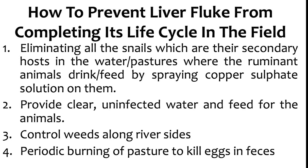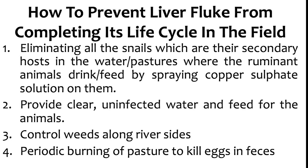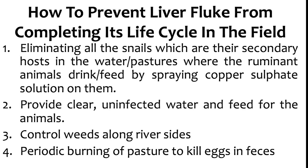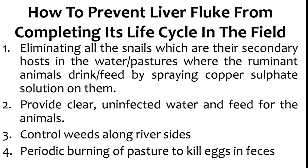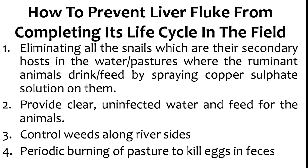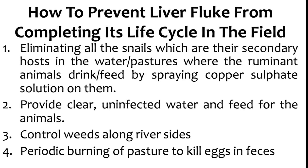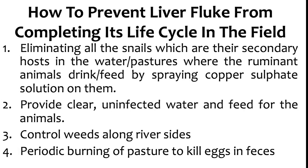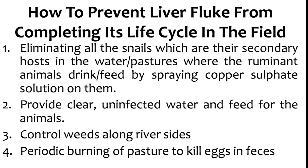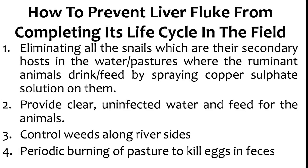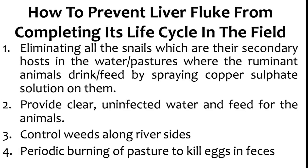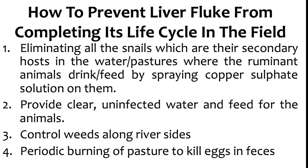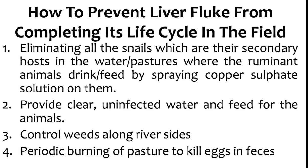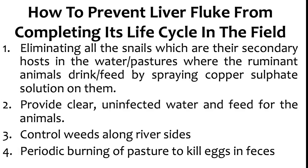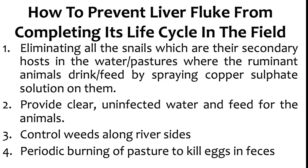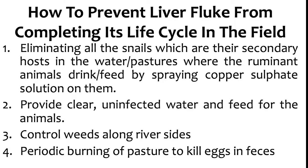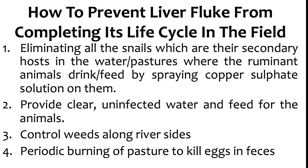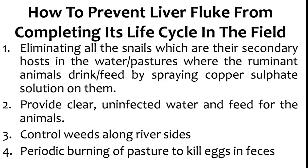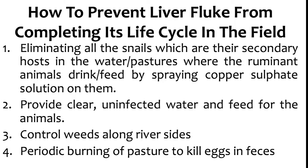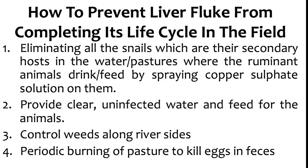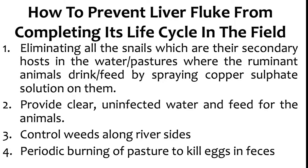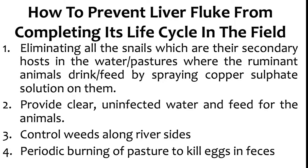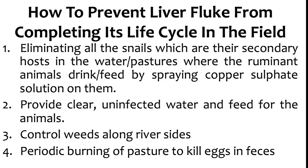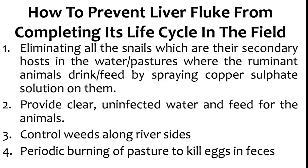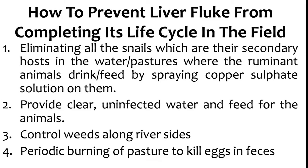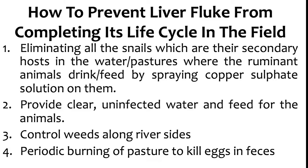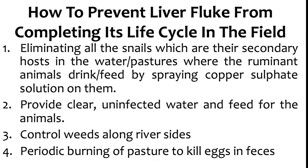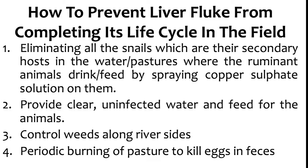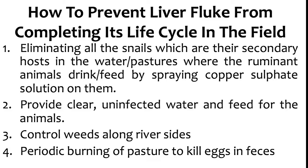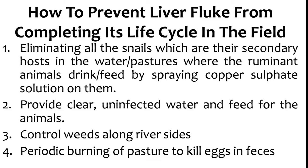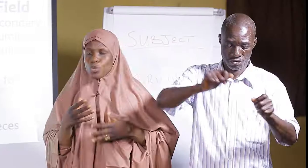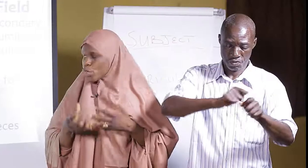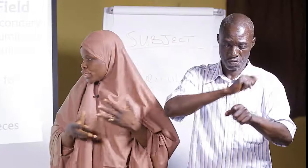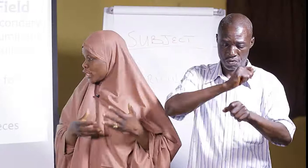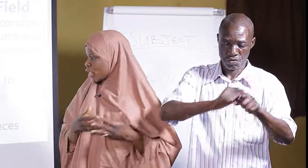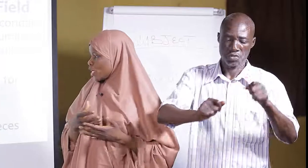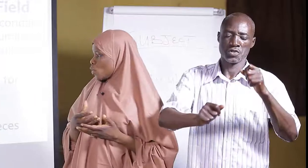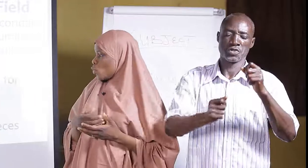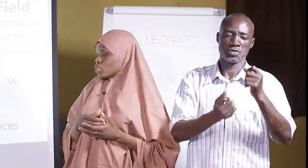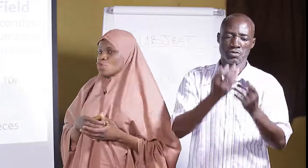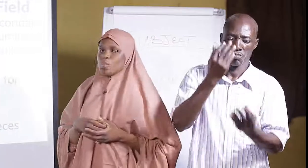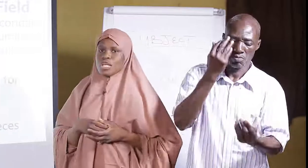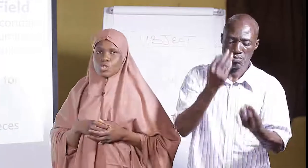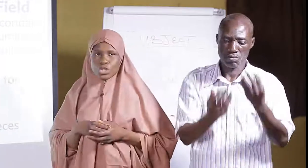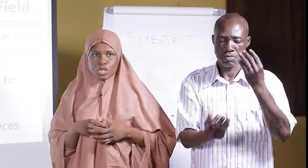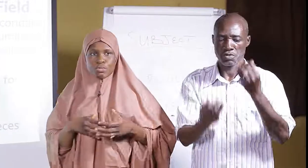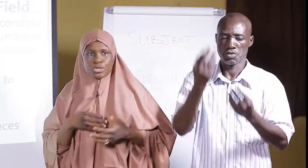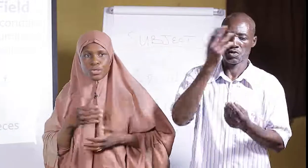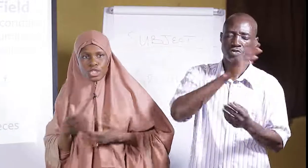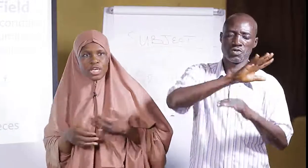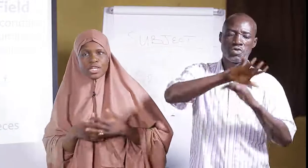Fourthly, periodic burning of pastures to kill eggs in feces. You have to be burning what? Your